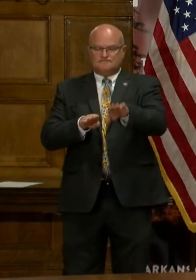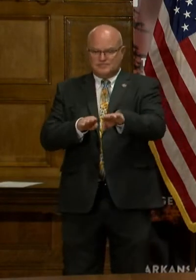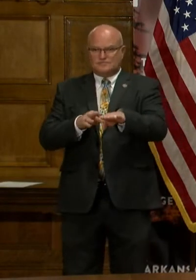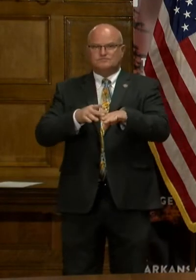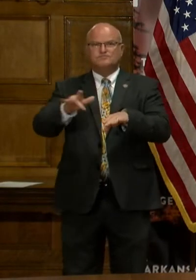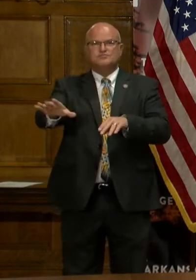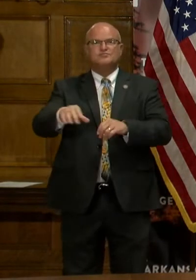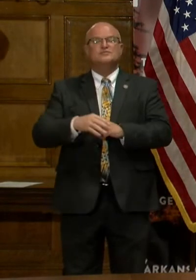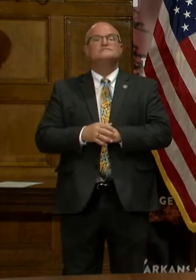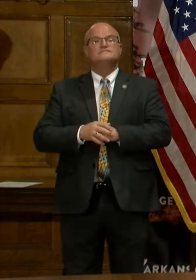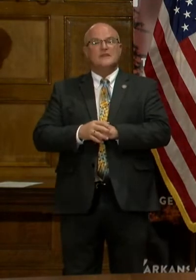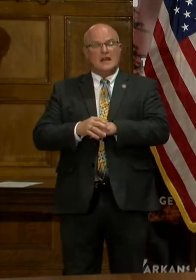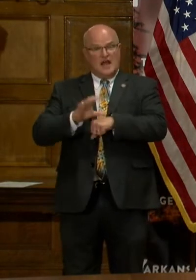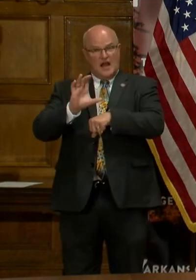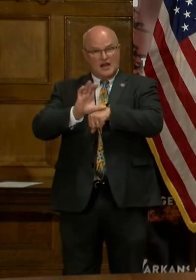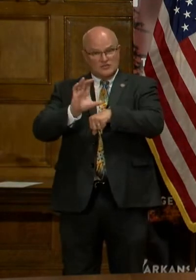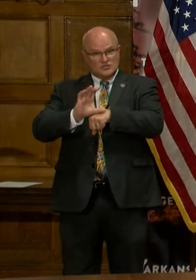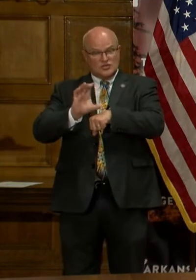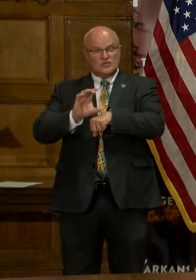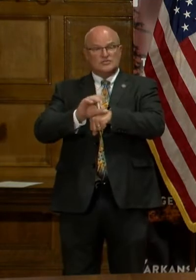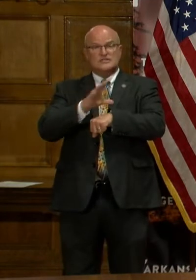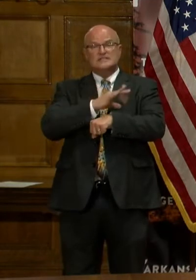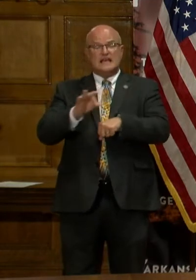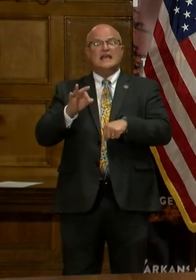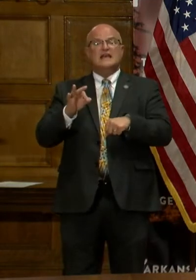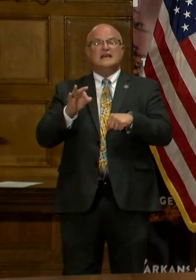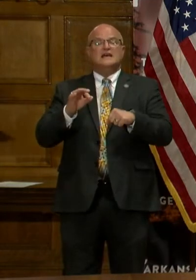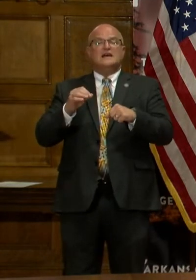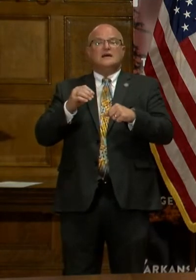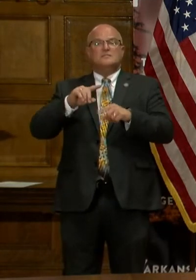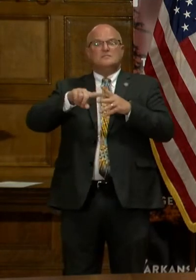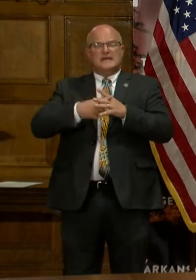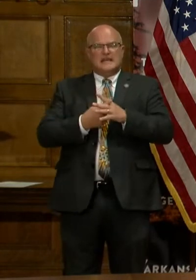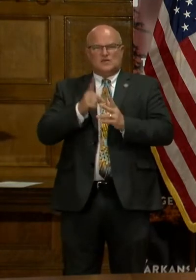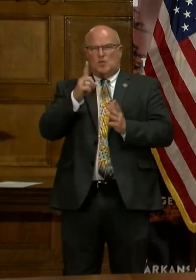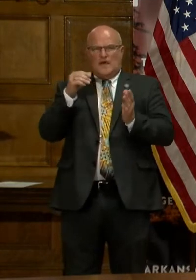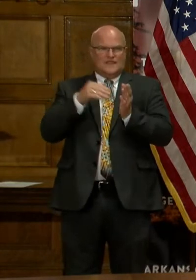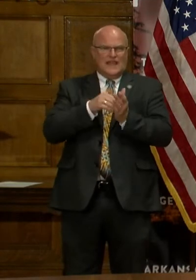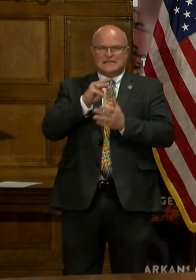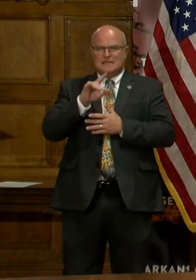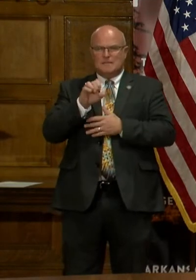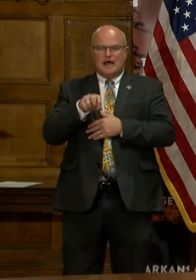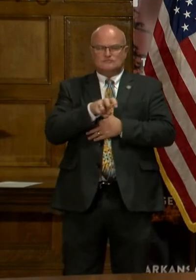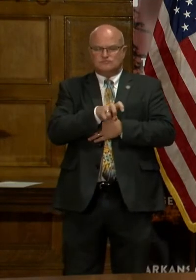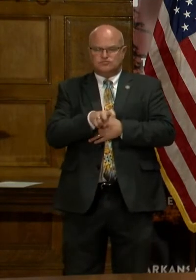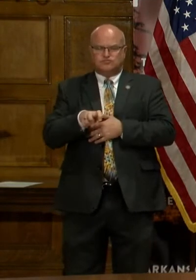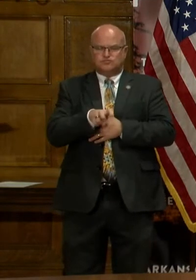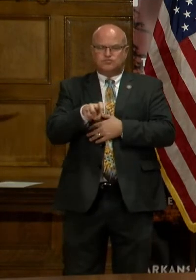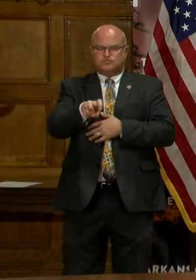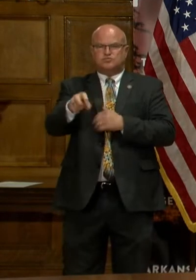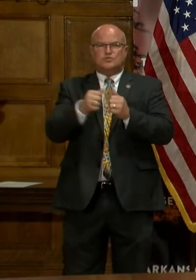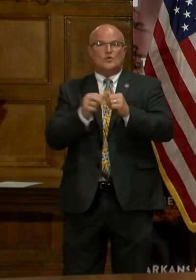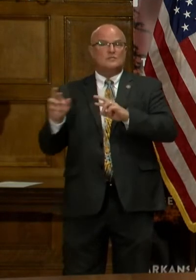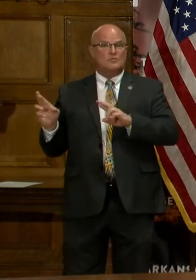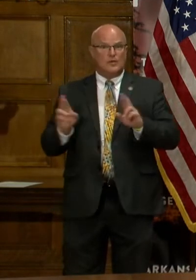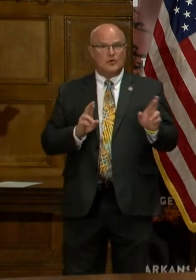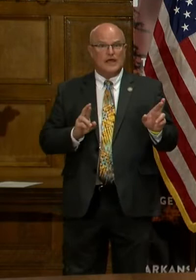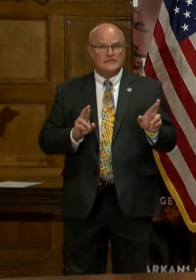Our churches and faith organizations began this 1,000-mile pandemic journey with